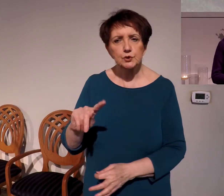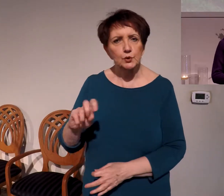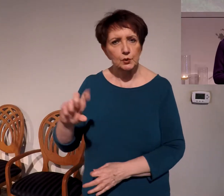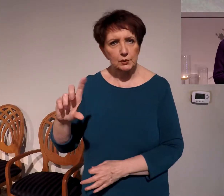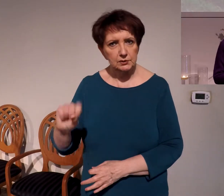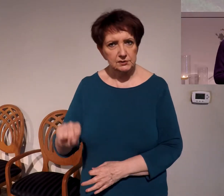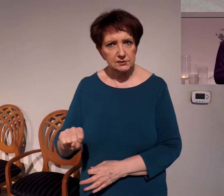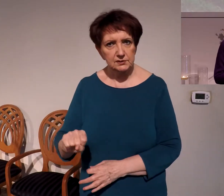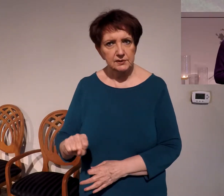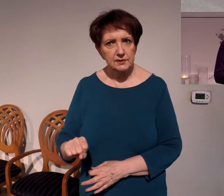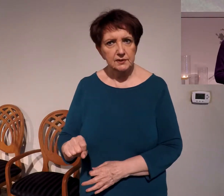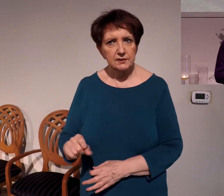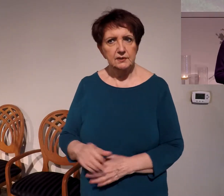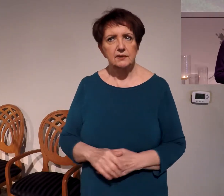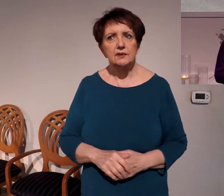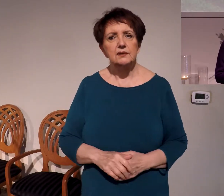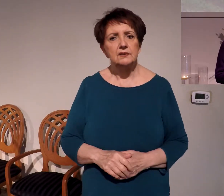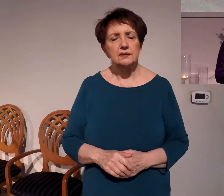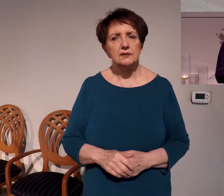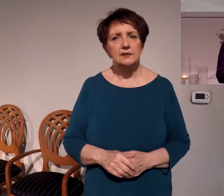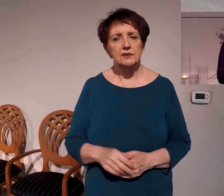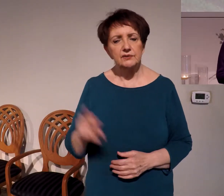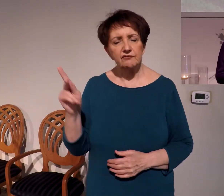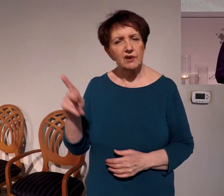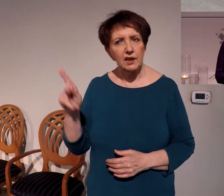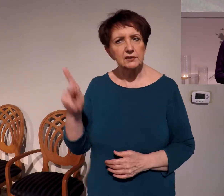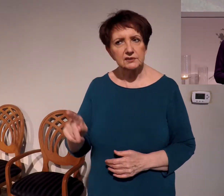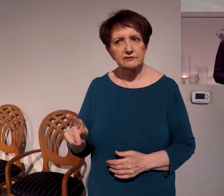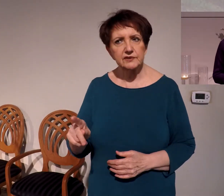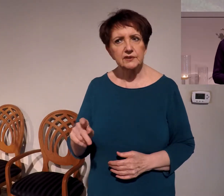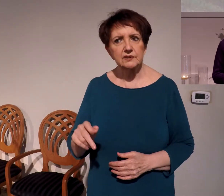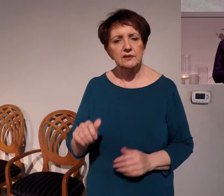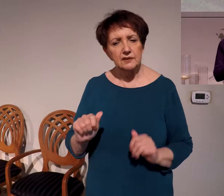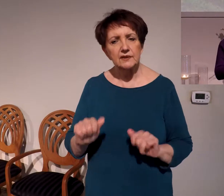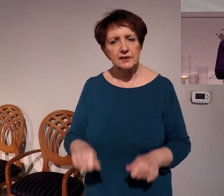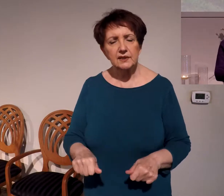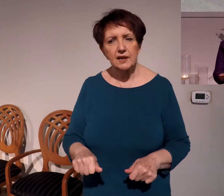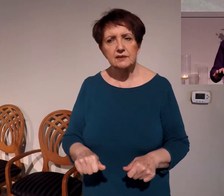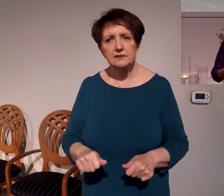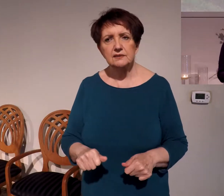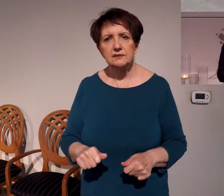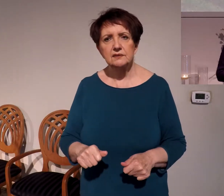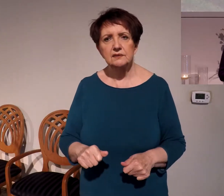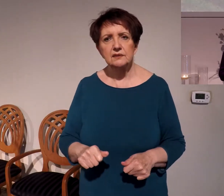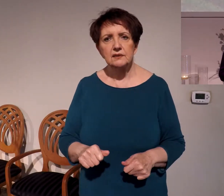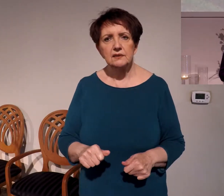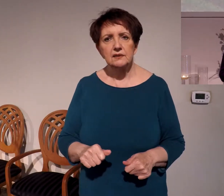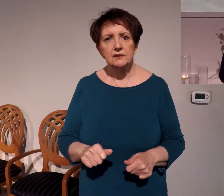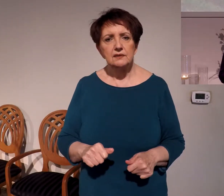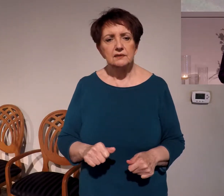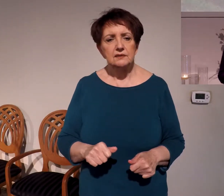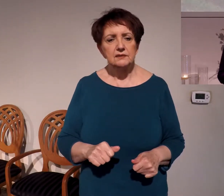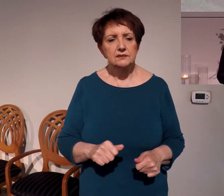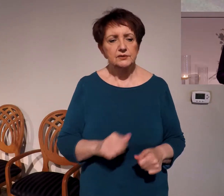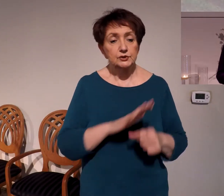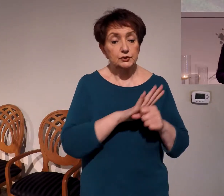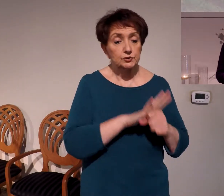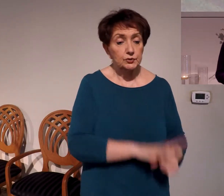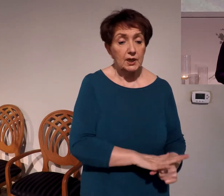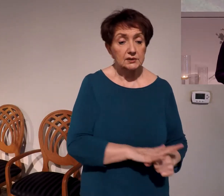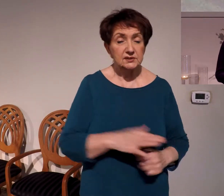upon which we stand that can utterly abolish these things from our